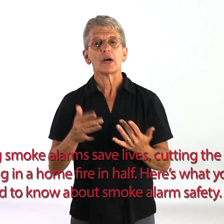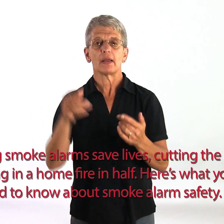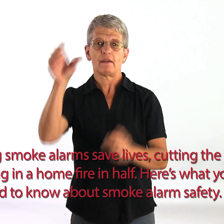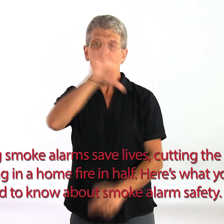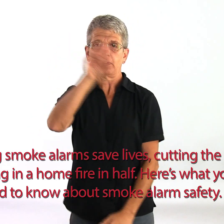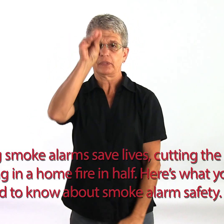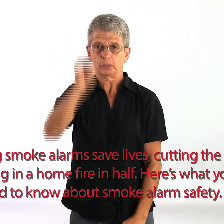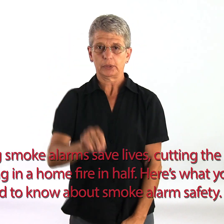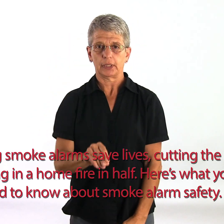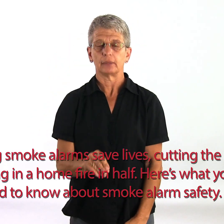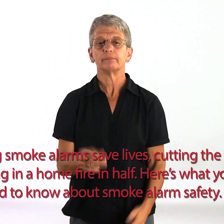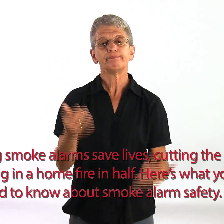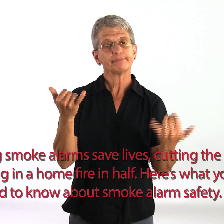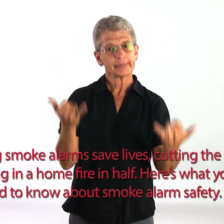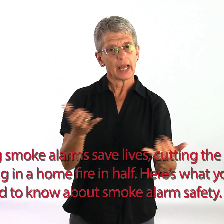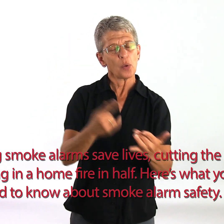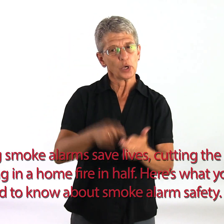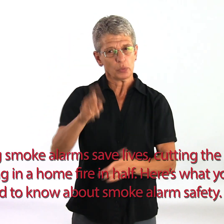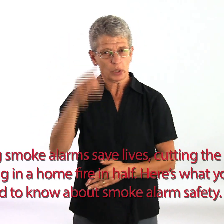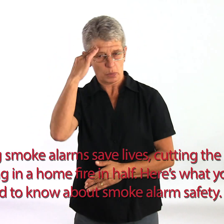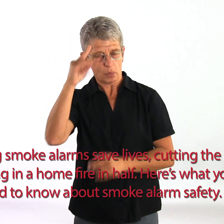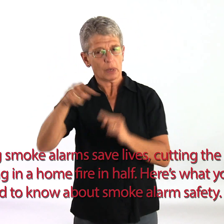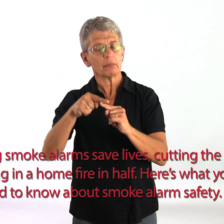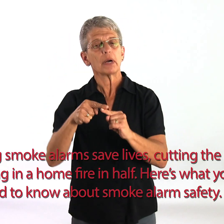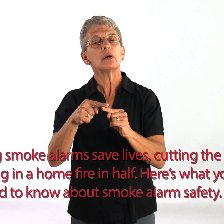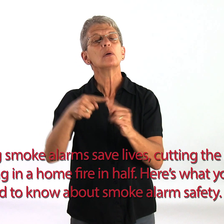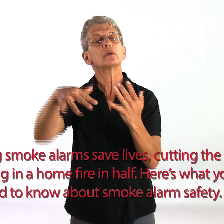Here's what you need to know about smoke alarm safety.